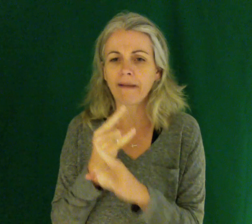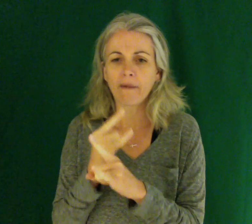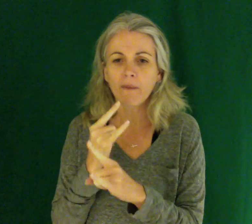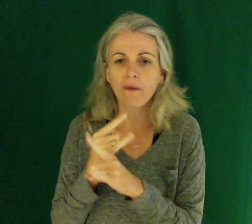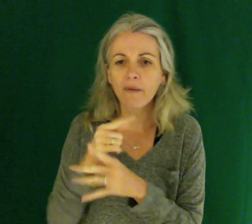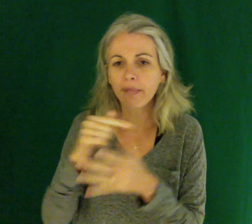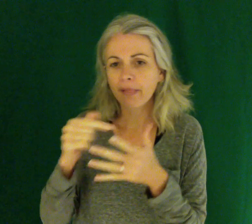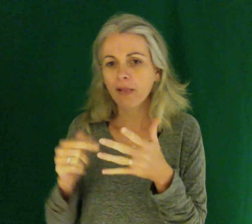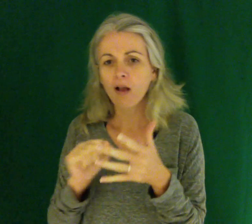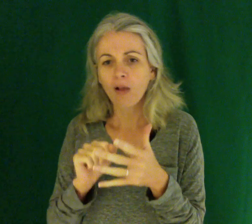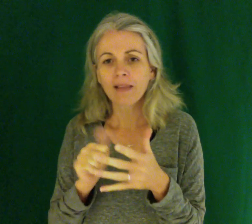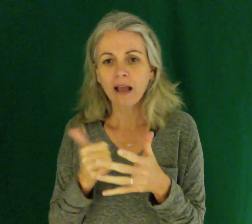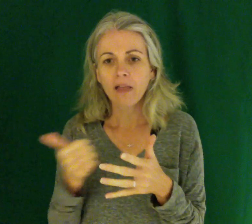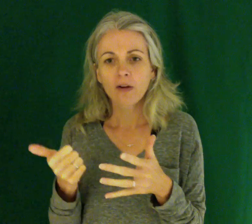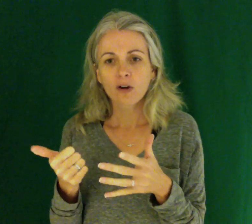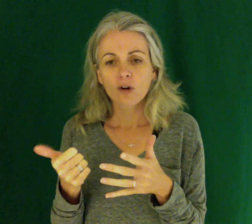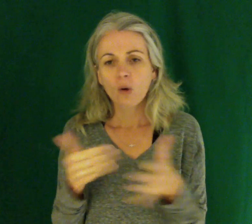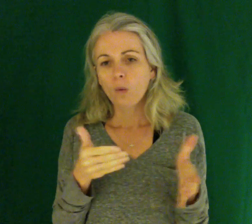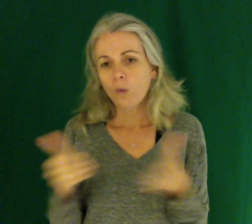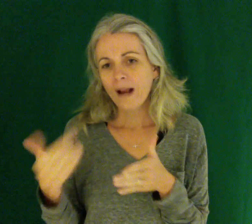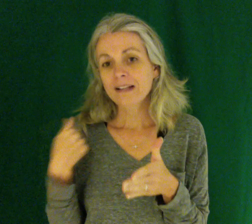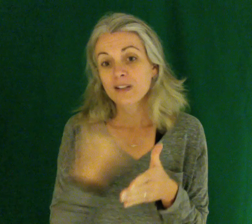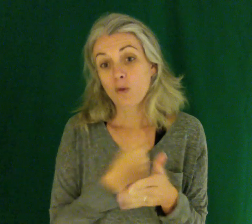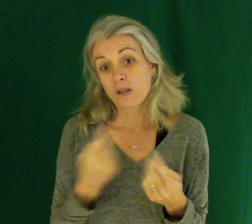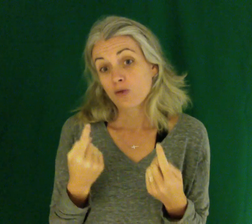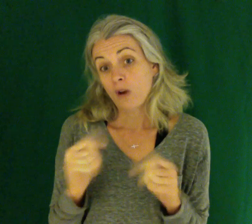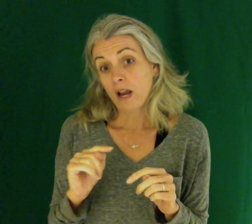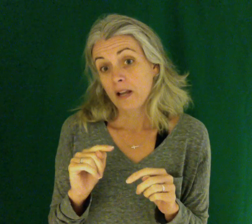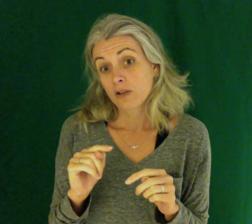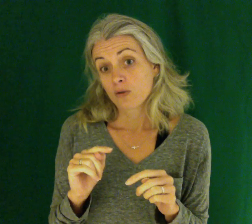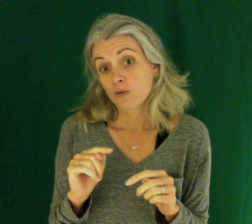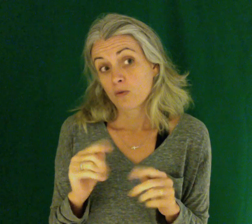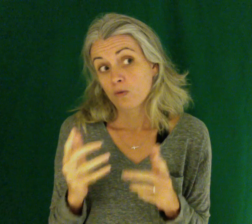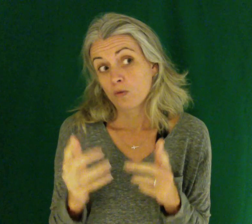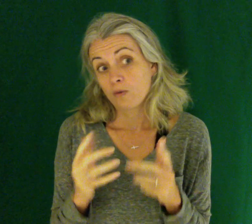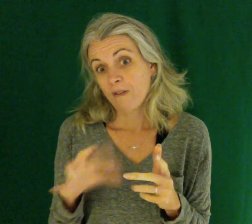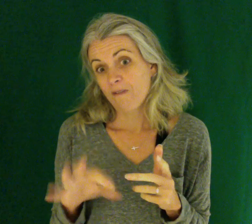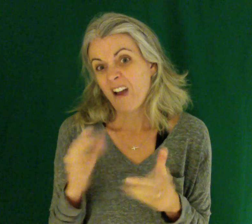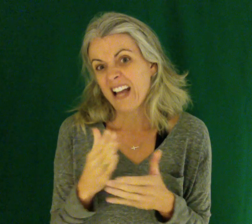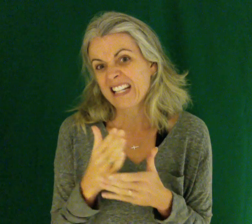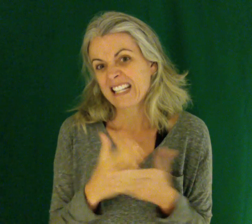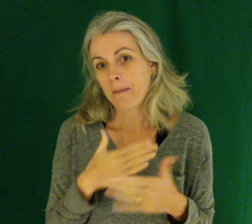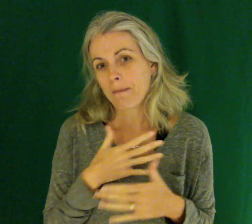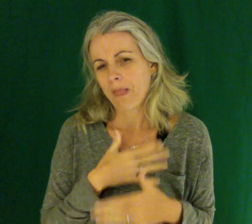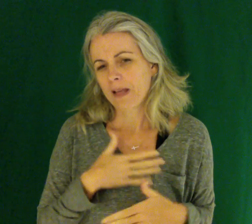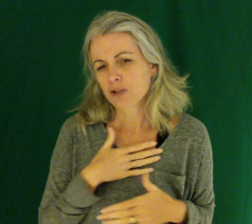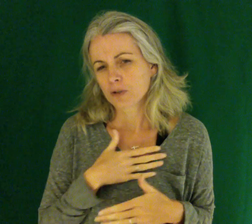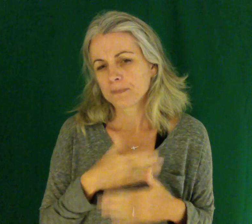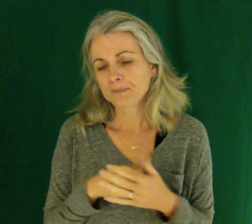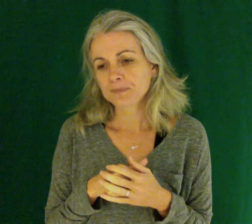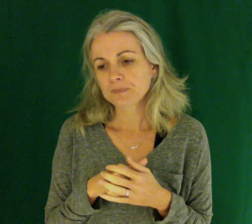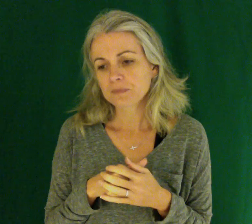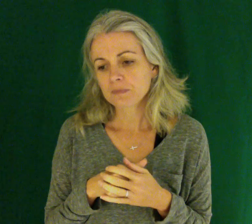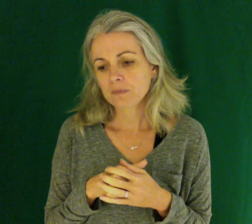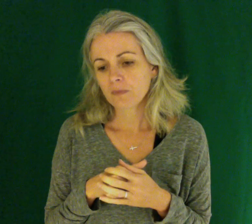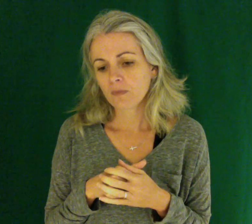the other ways we try to find some pleasure, along with that,